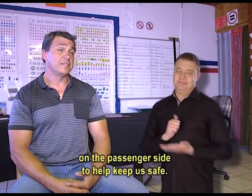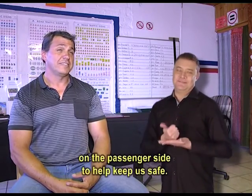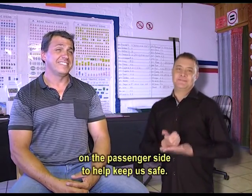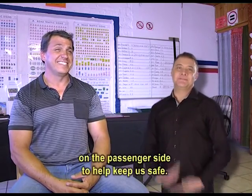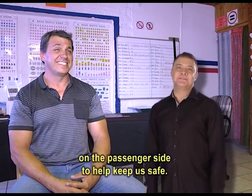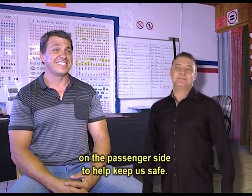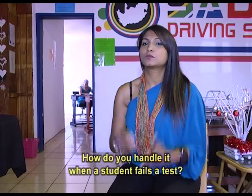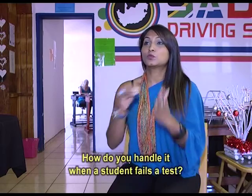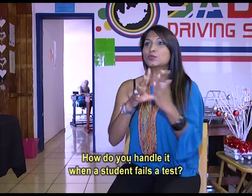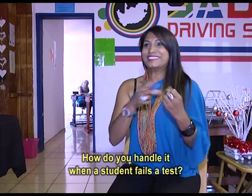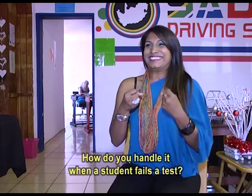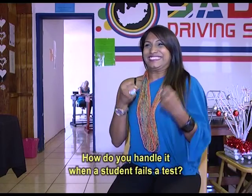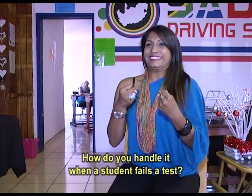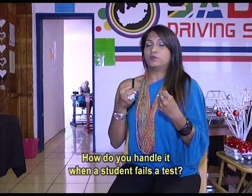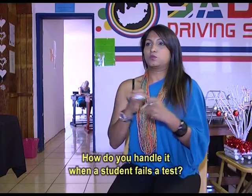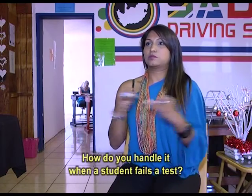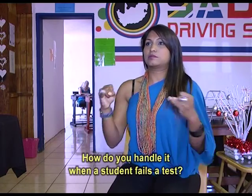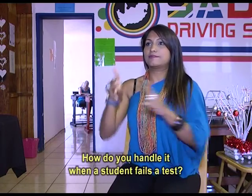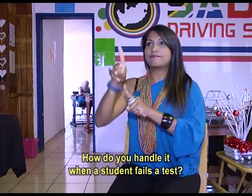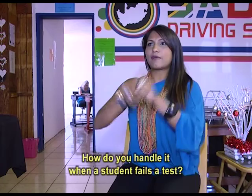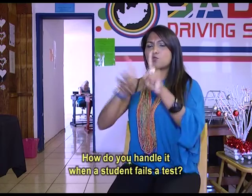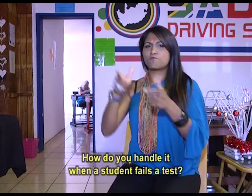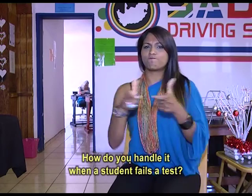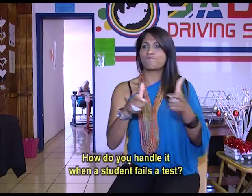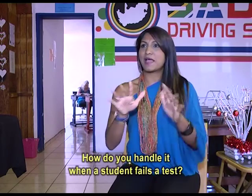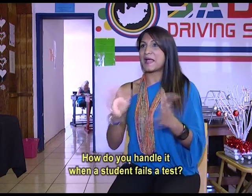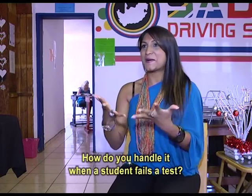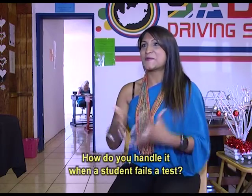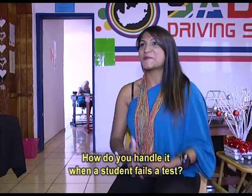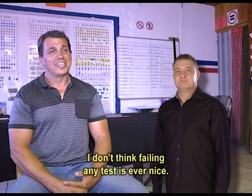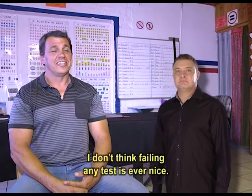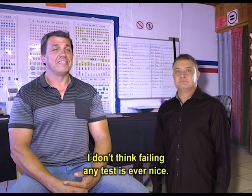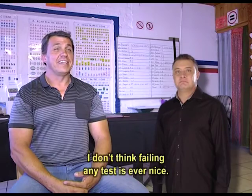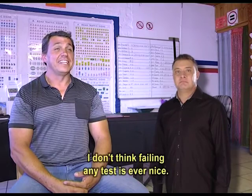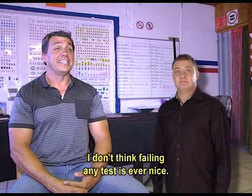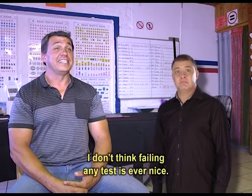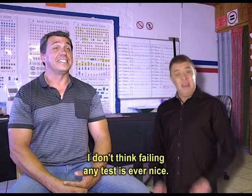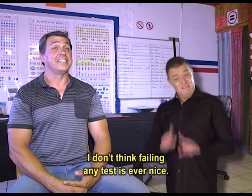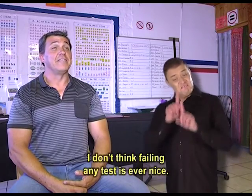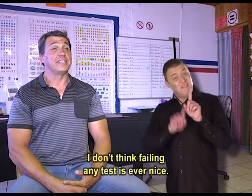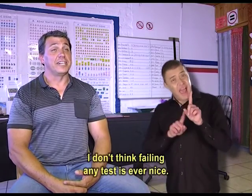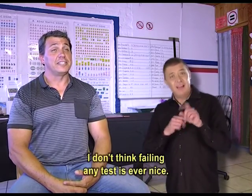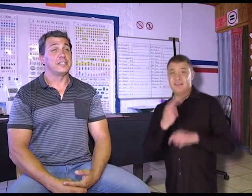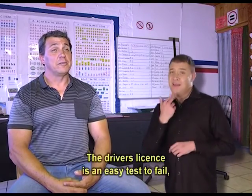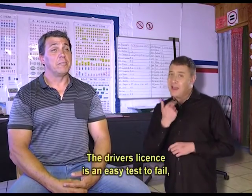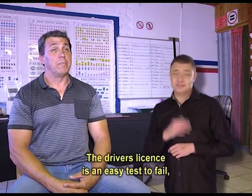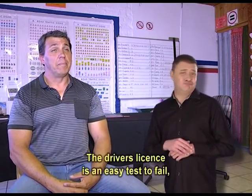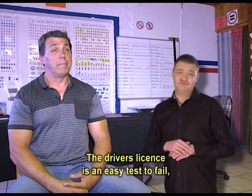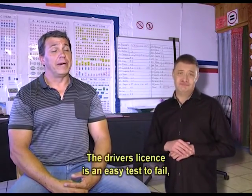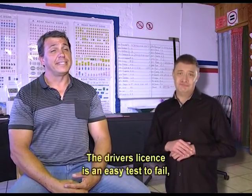us safe. How do you handle it when a student fails a test? Look, I don't think failing any test is ever